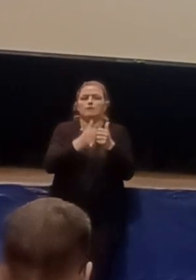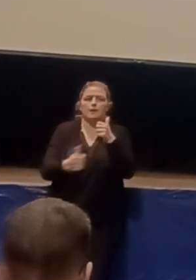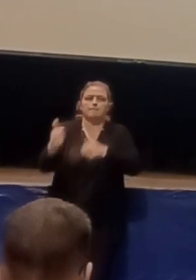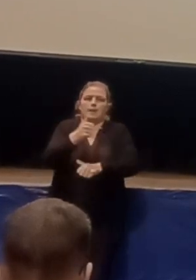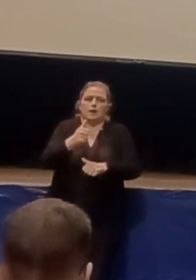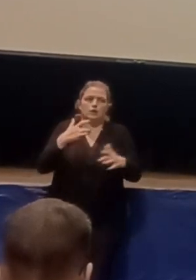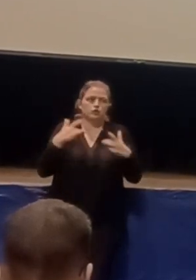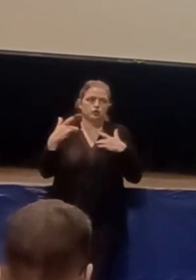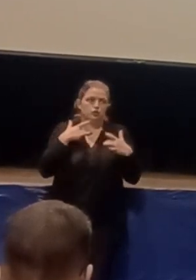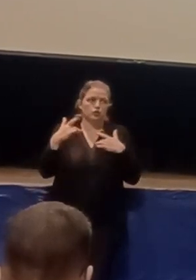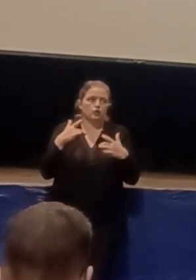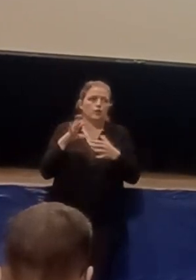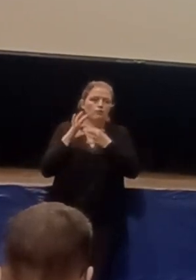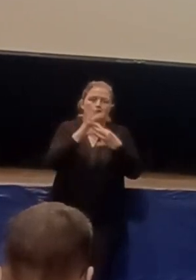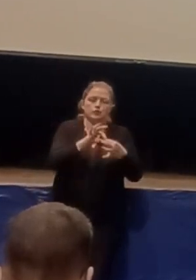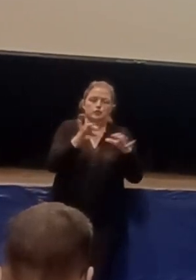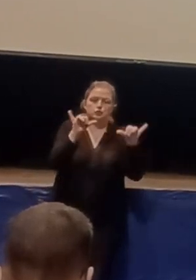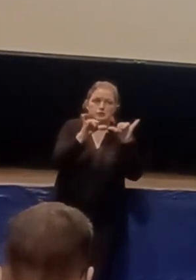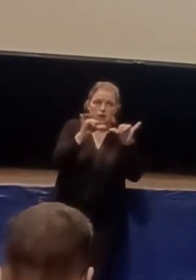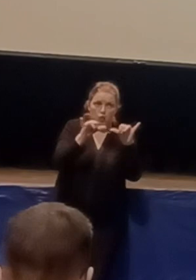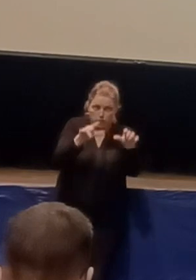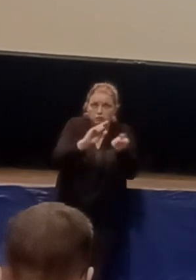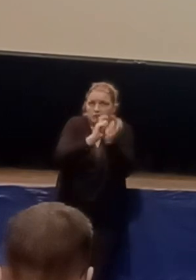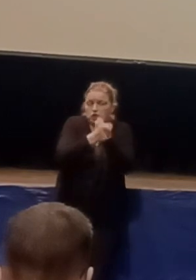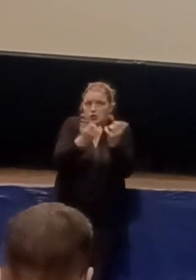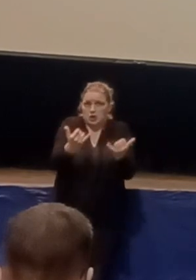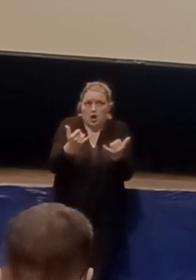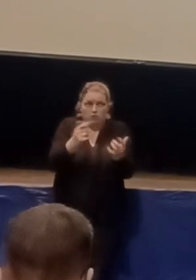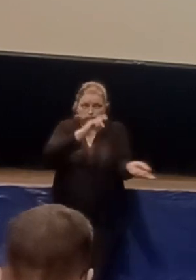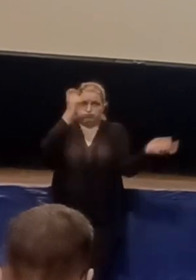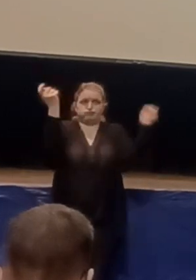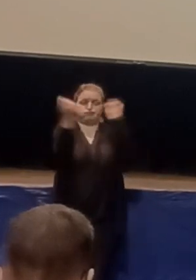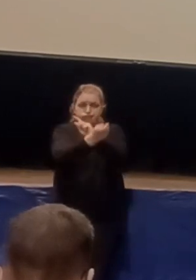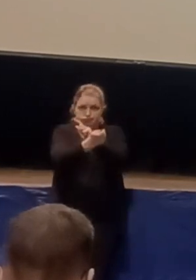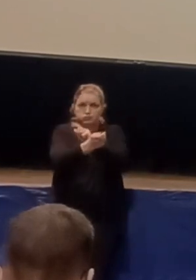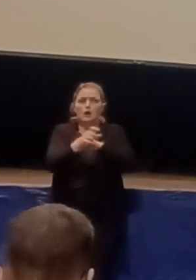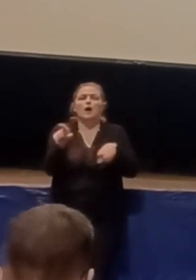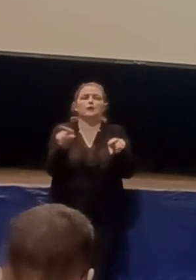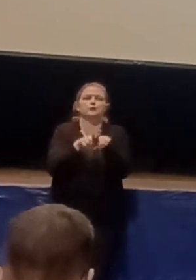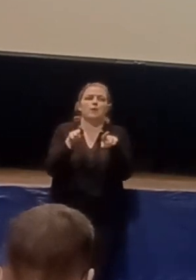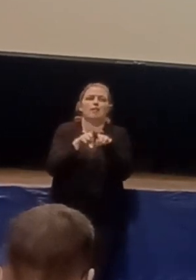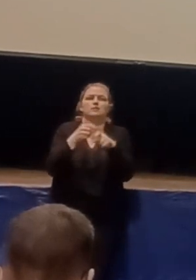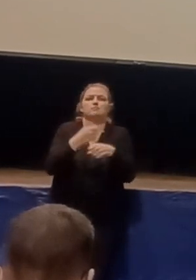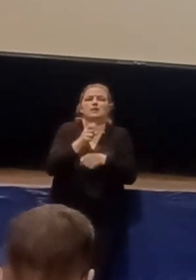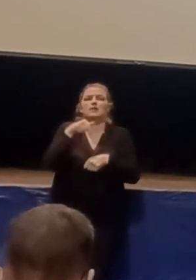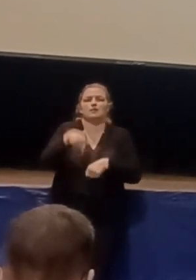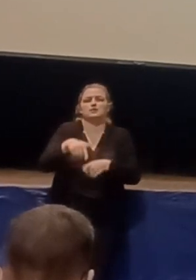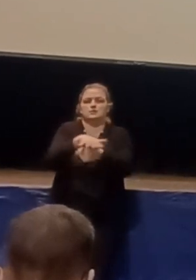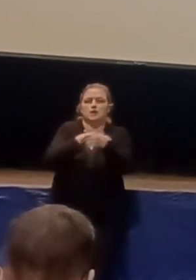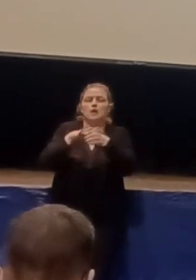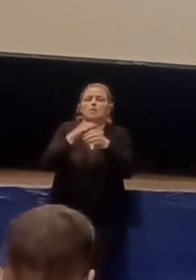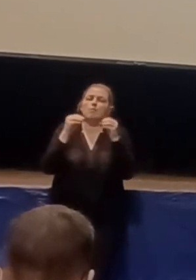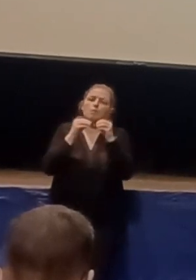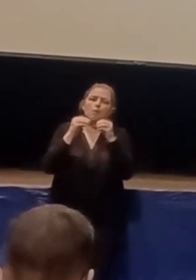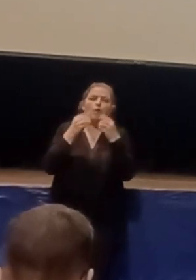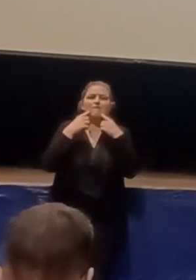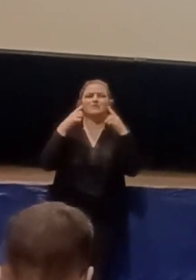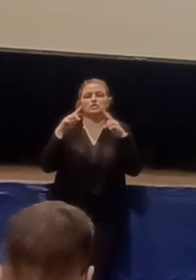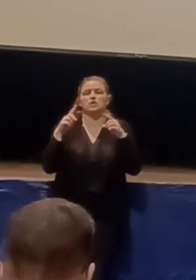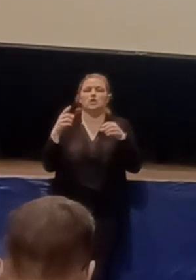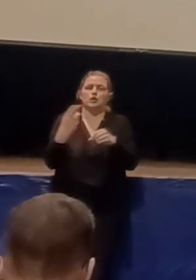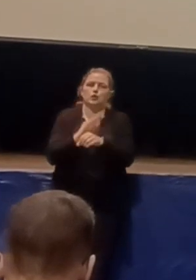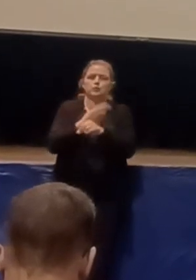heard in terms of scale, which we have changed dramatically, as well as making the site more efficient and making use of